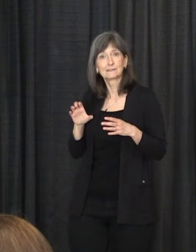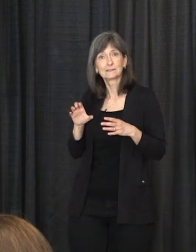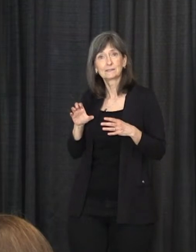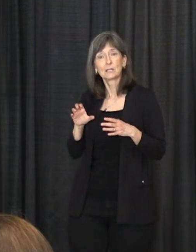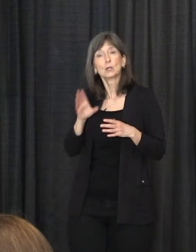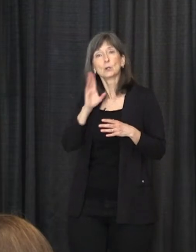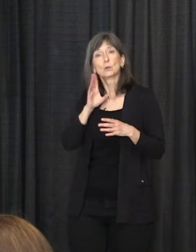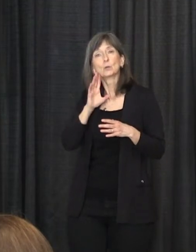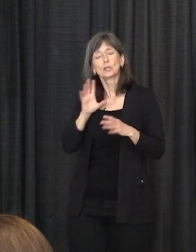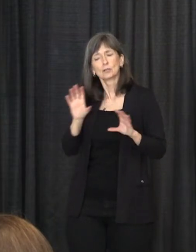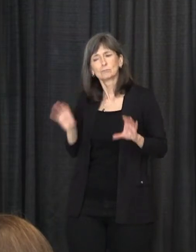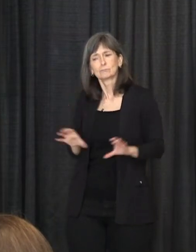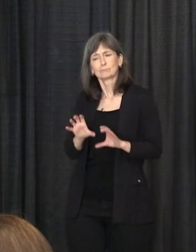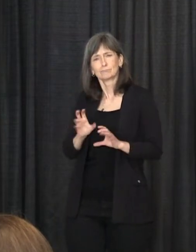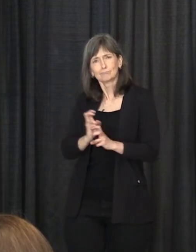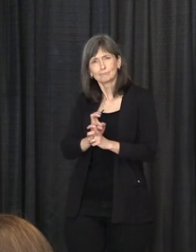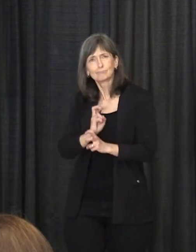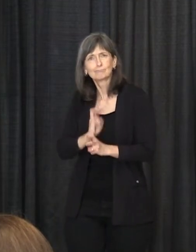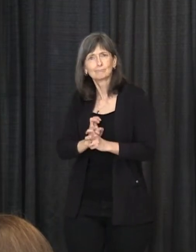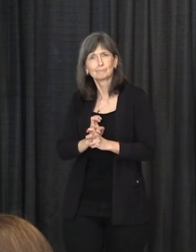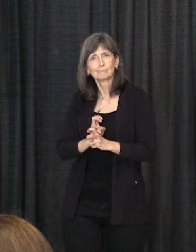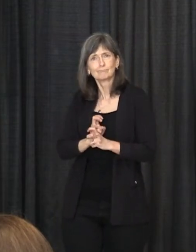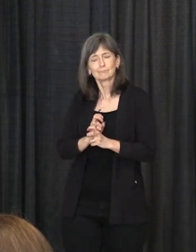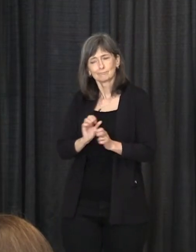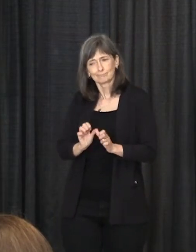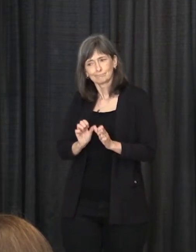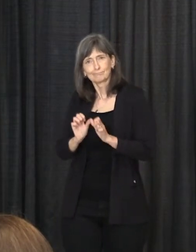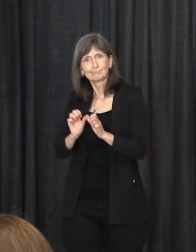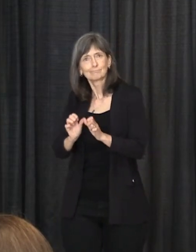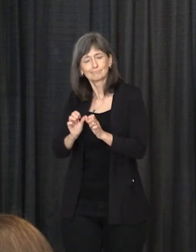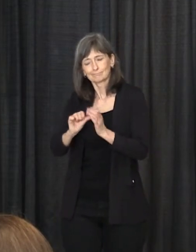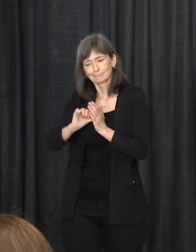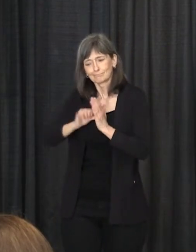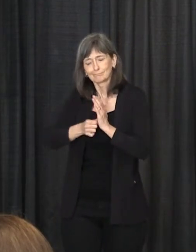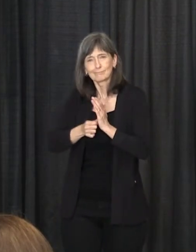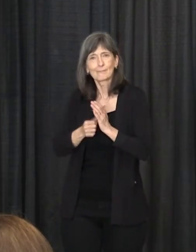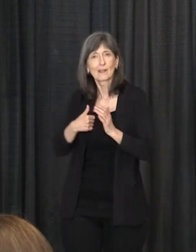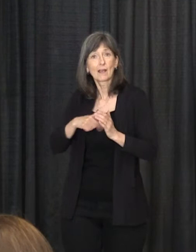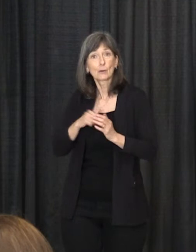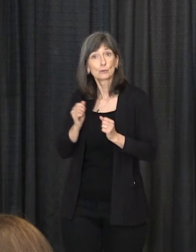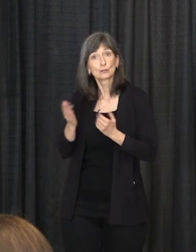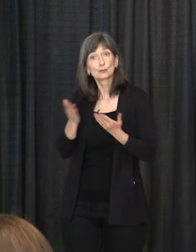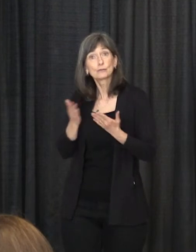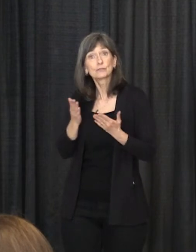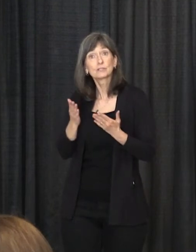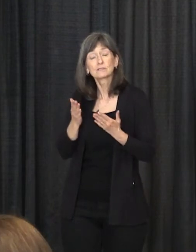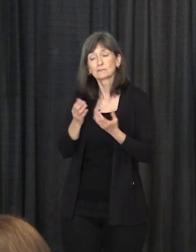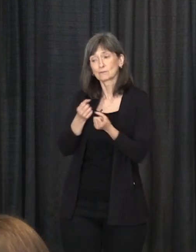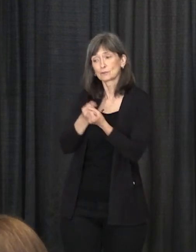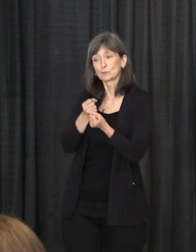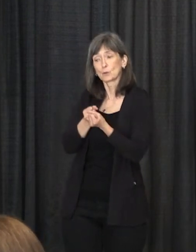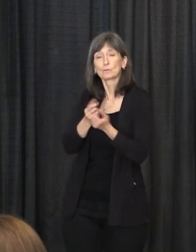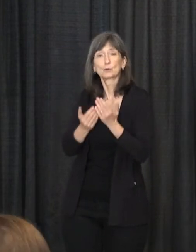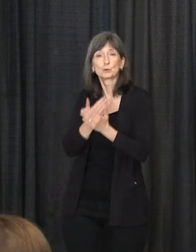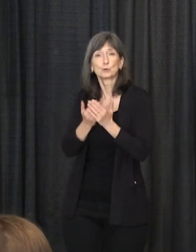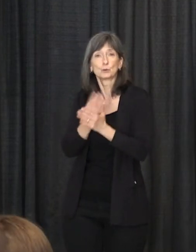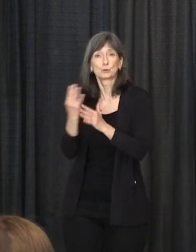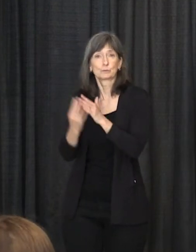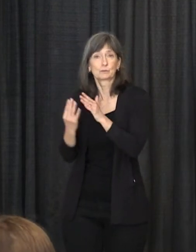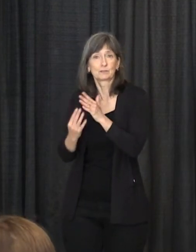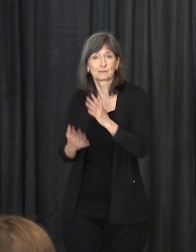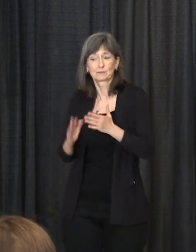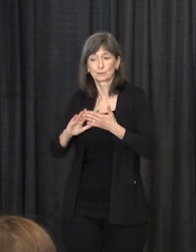will spare no effort to further reinforce our services and the support that we provide to the Newcomers